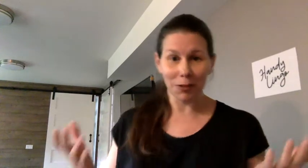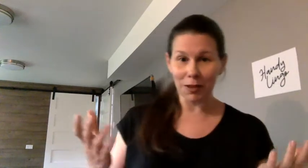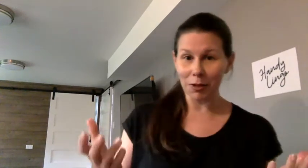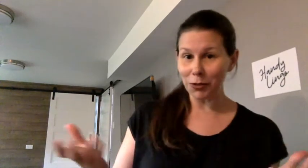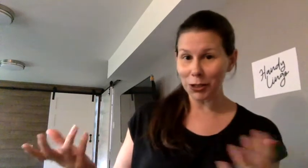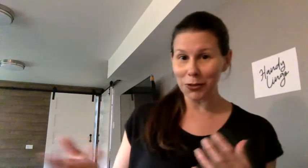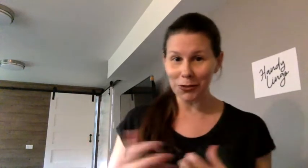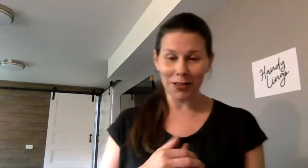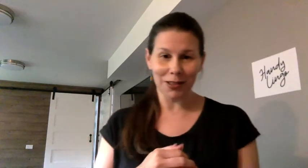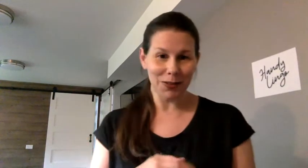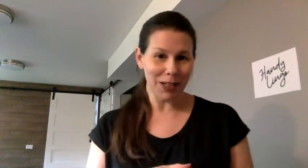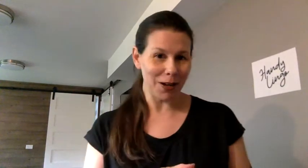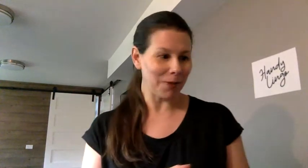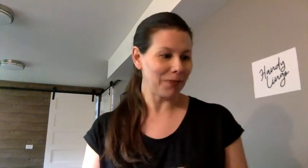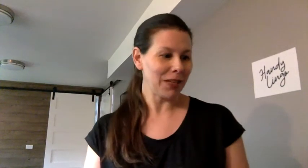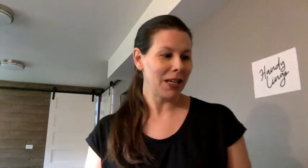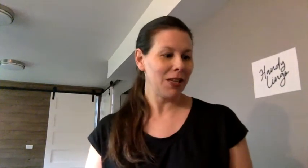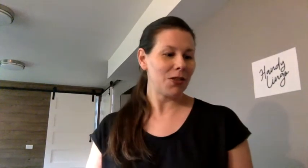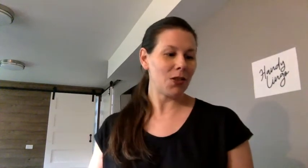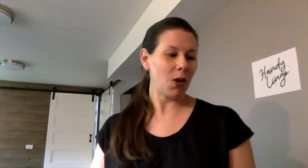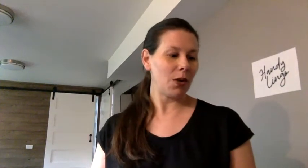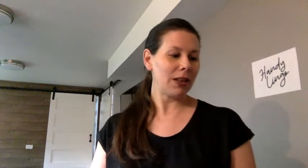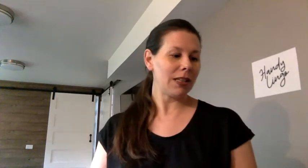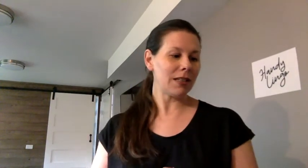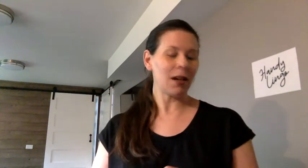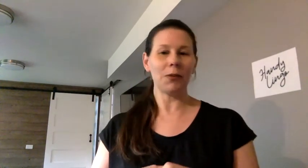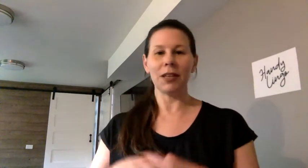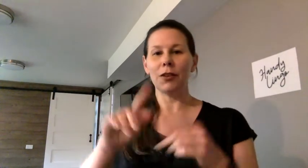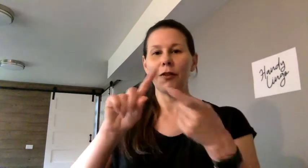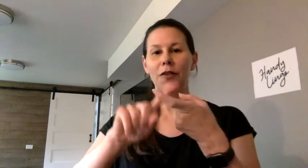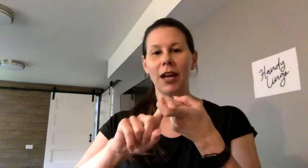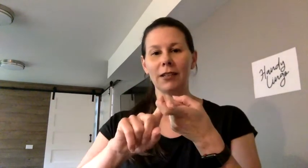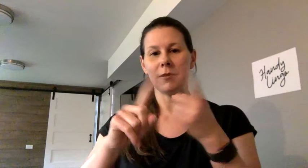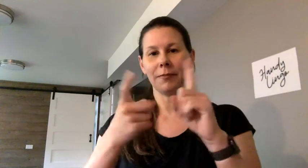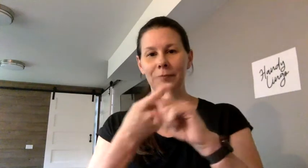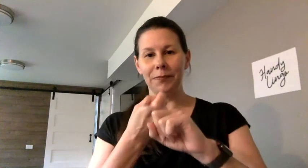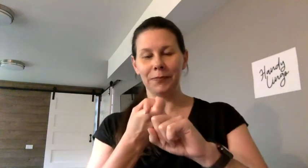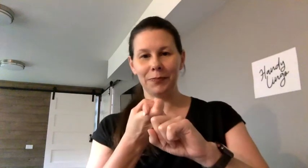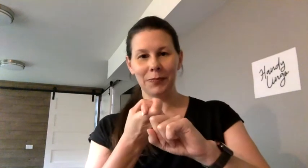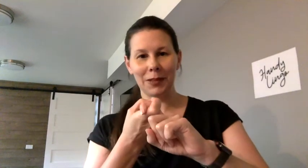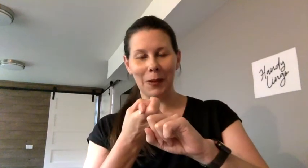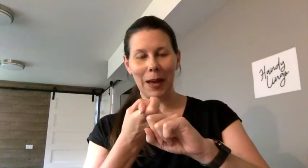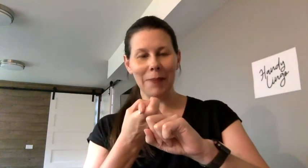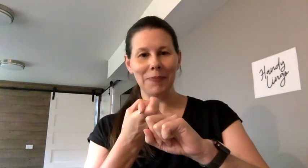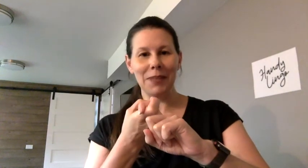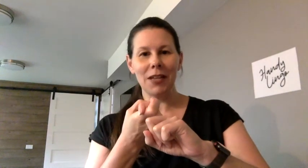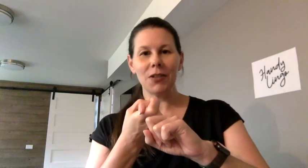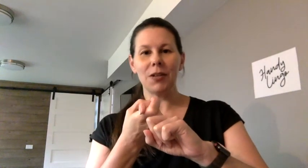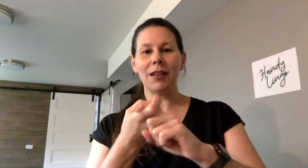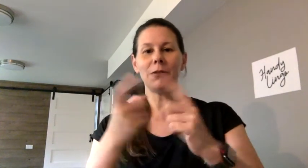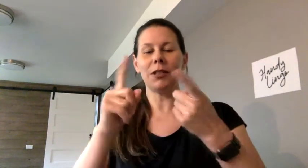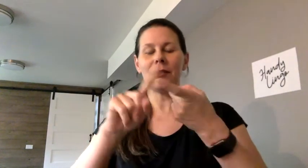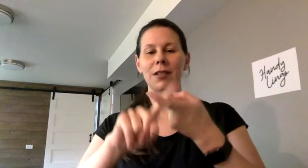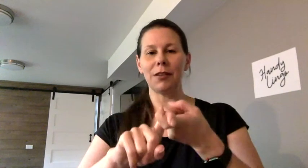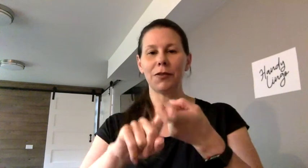them I've already used in this video. So let's start with friend. Okay, so now that we know the sign for